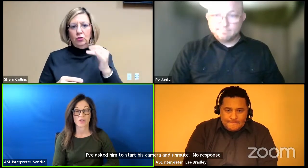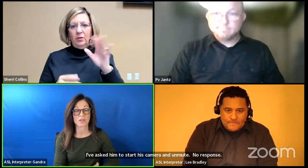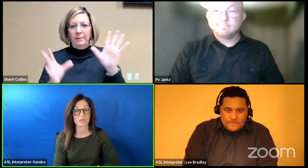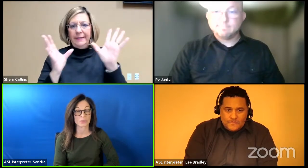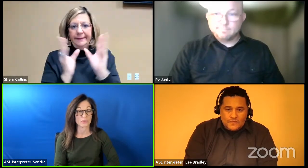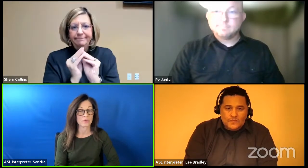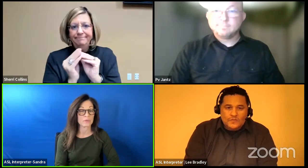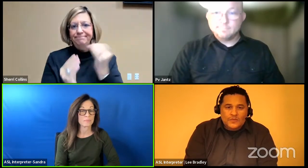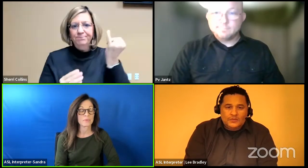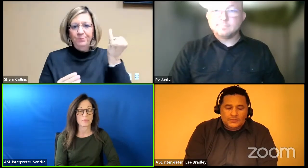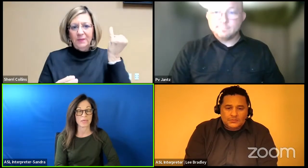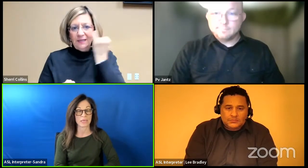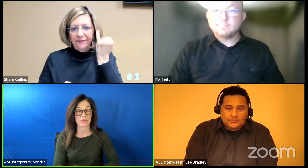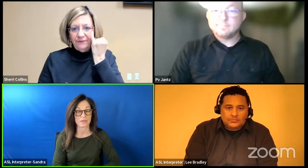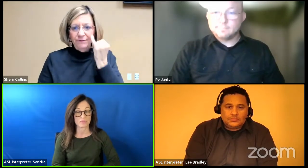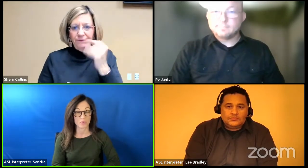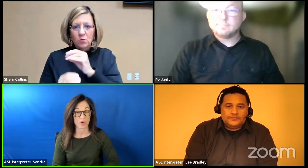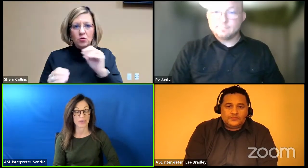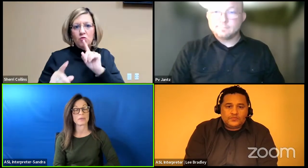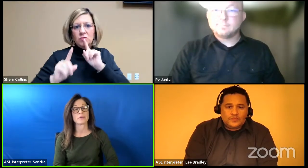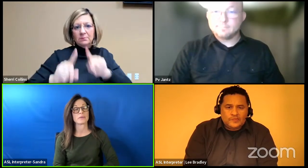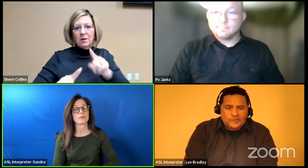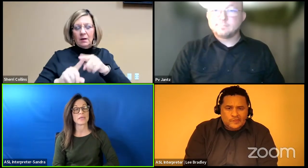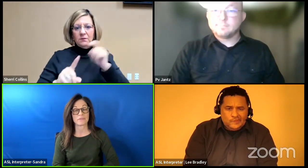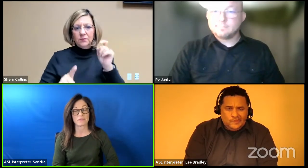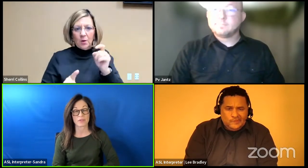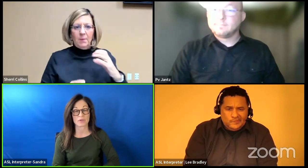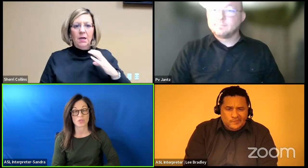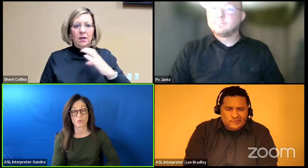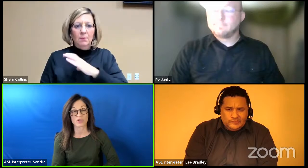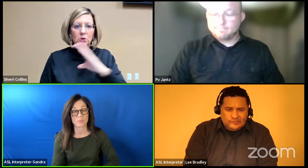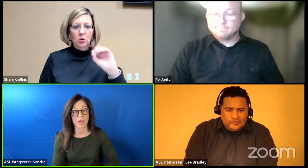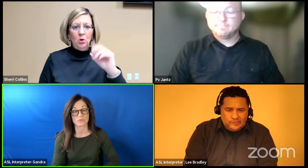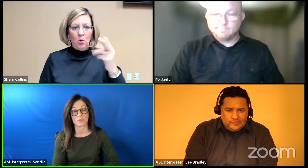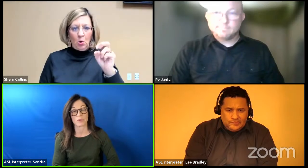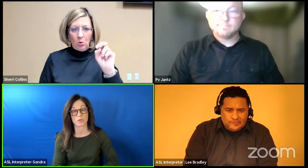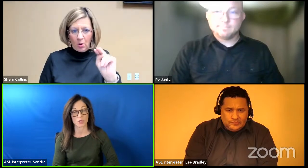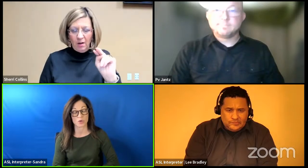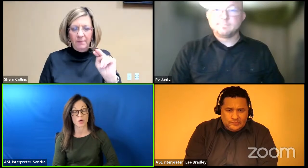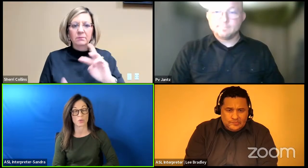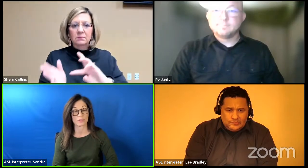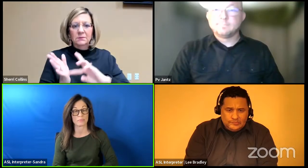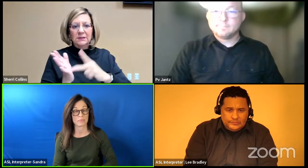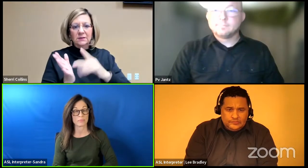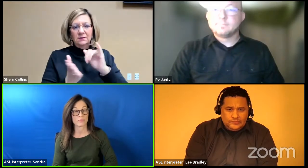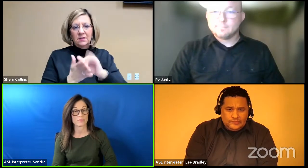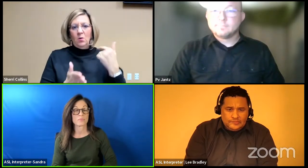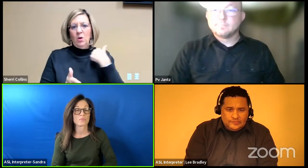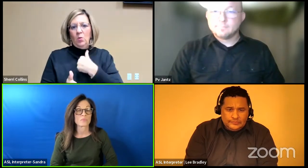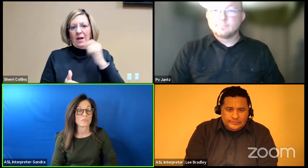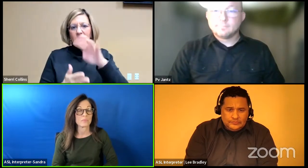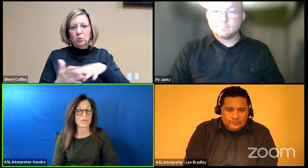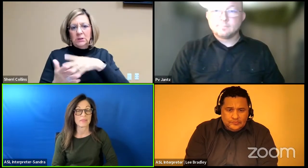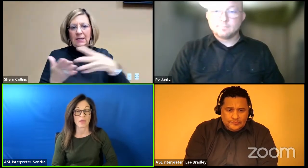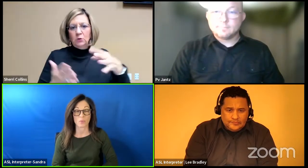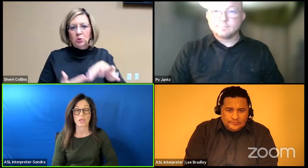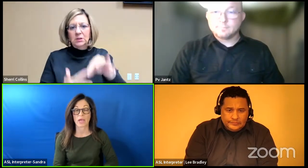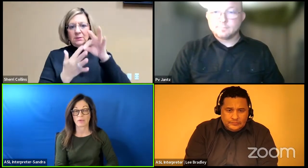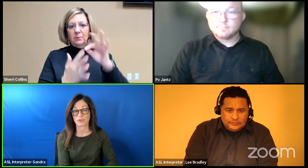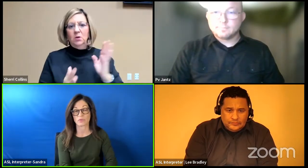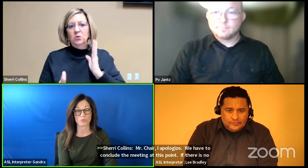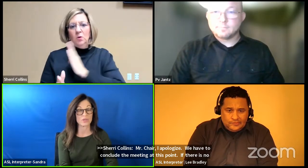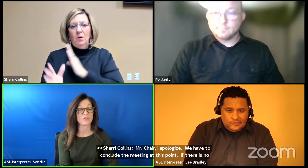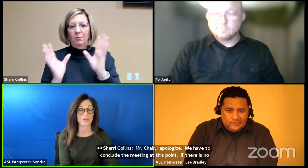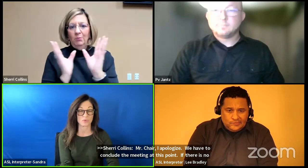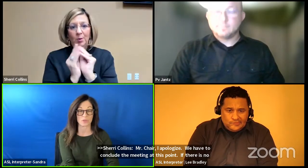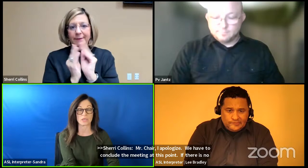We have to conclude the meeting at this point. If there is no response from Commissioner Cohen, meaning that we